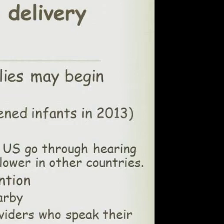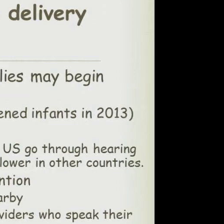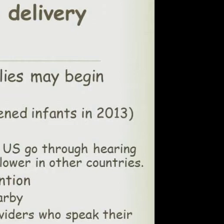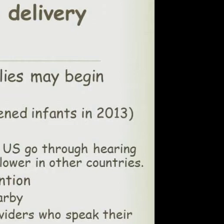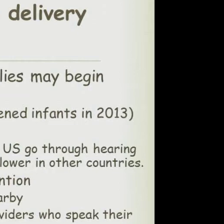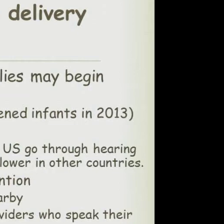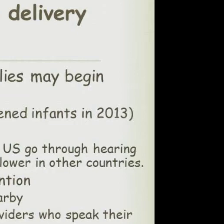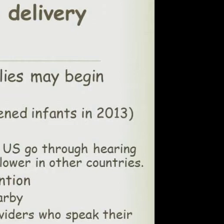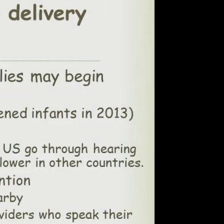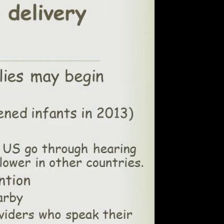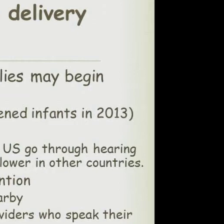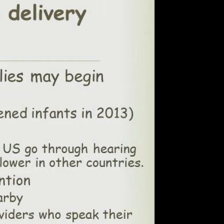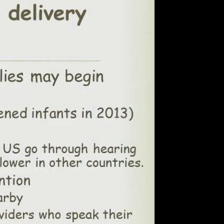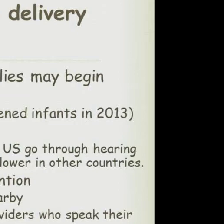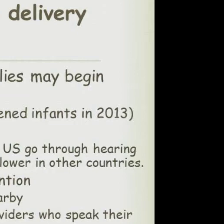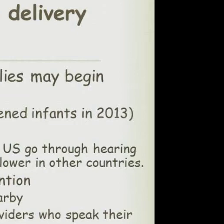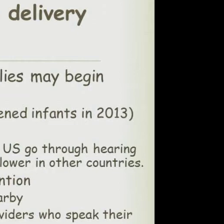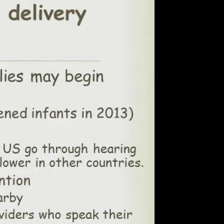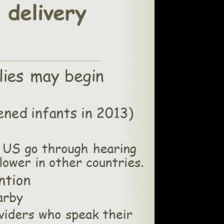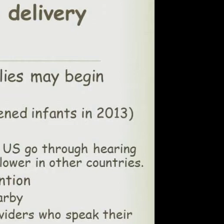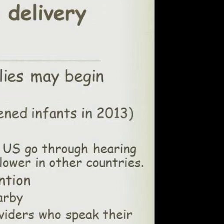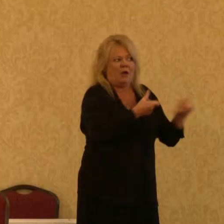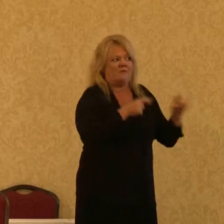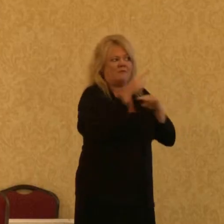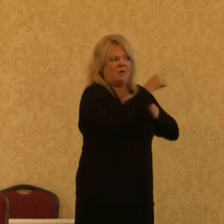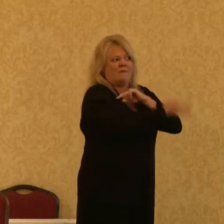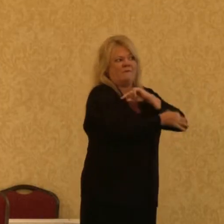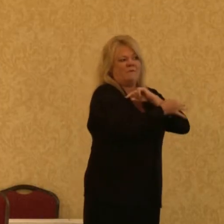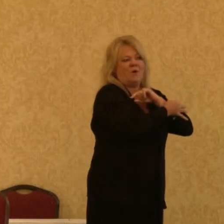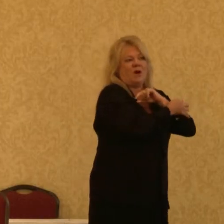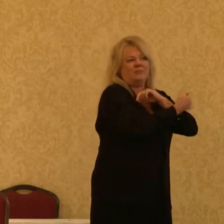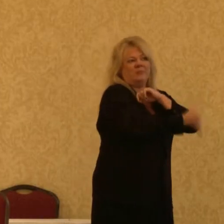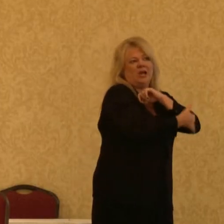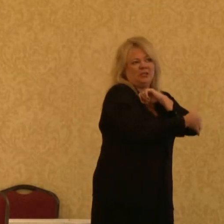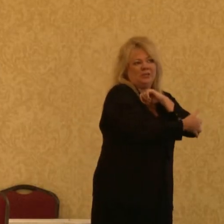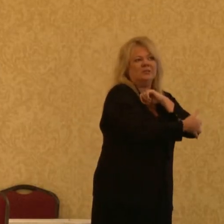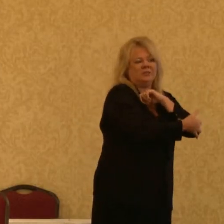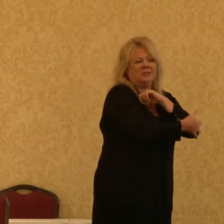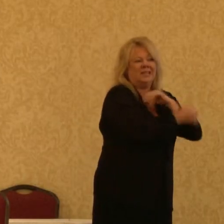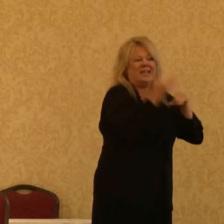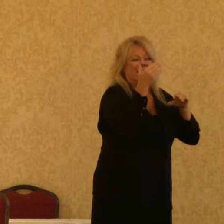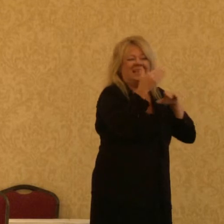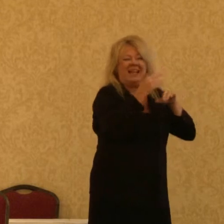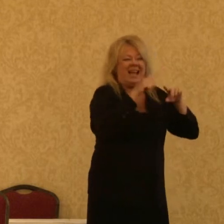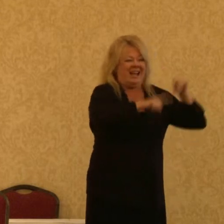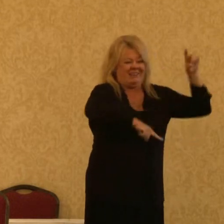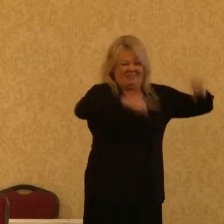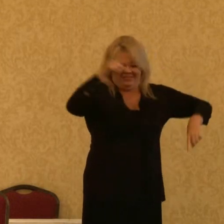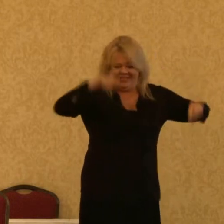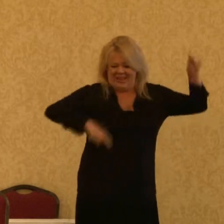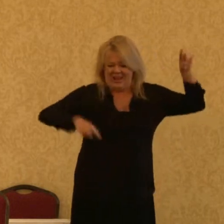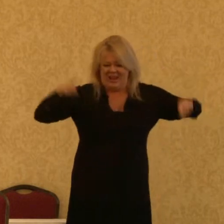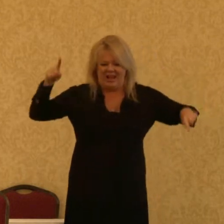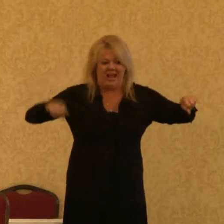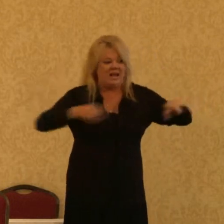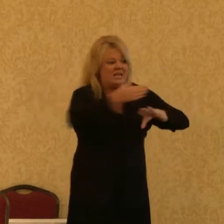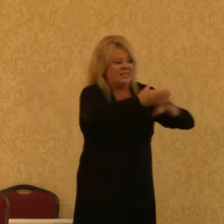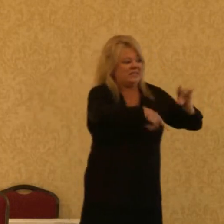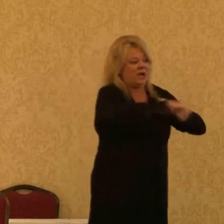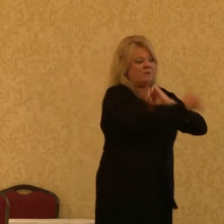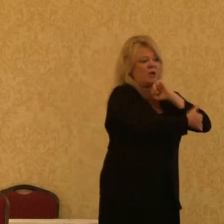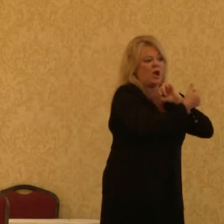some states have reported that actually in some states those aren't the largest numbers.